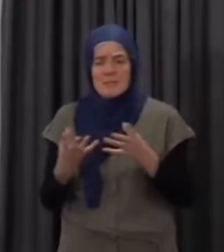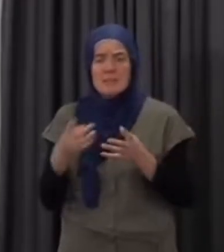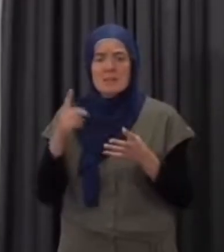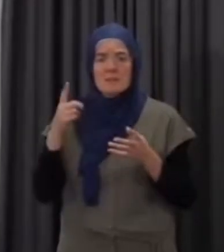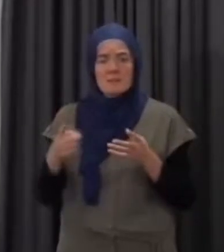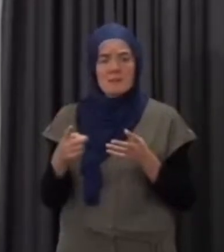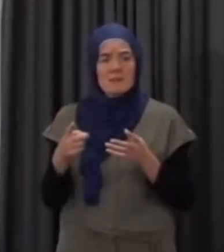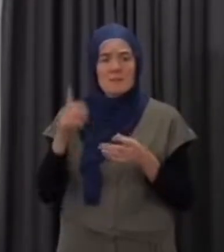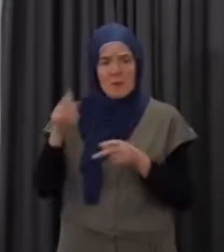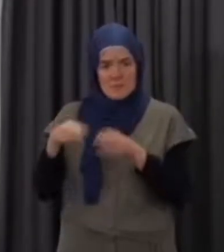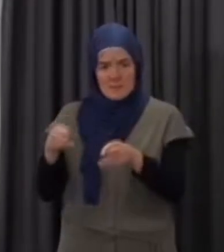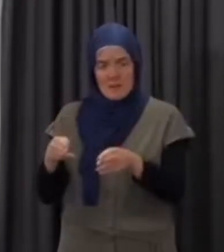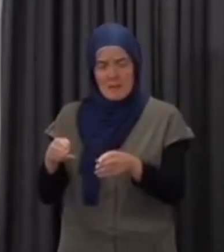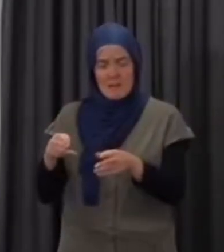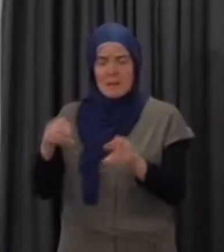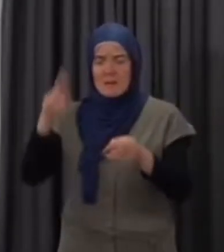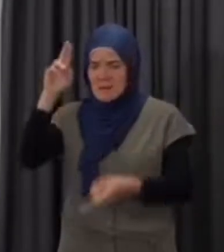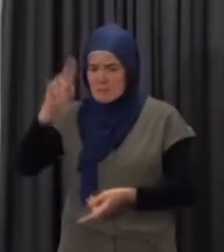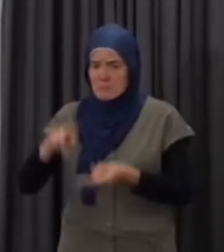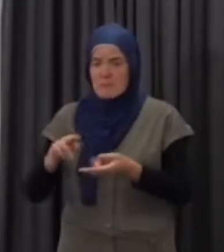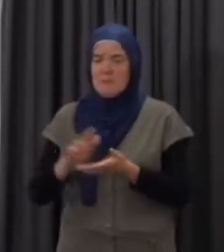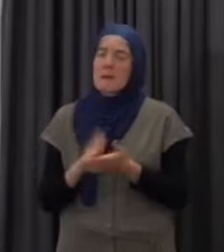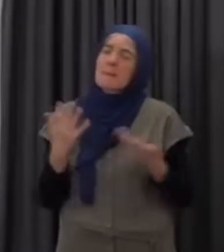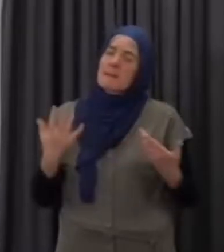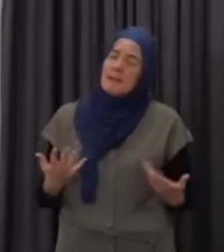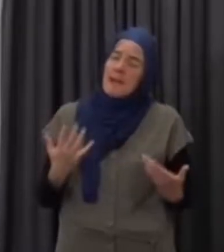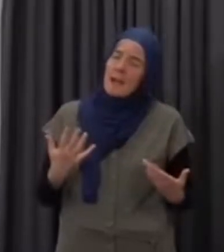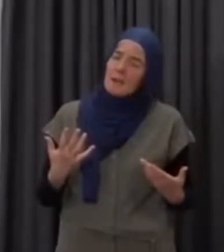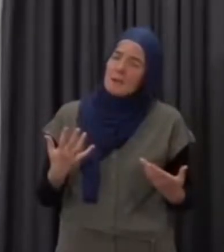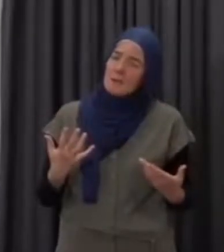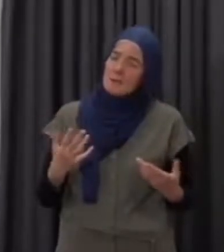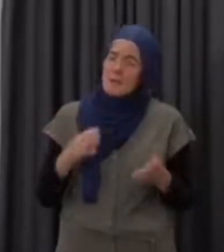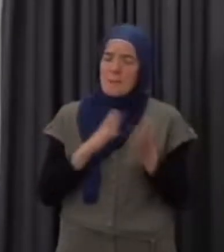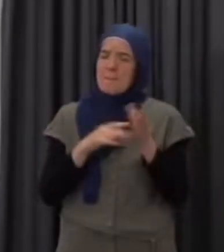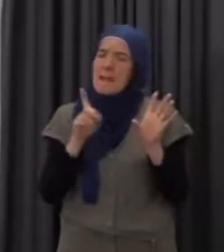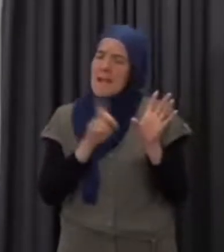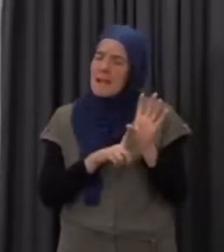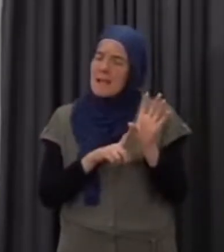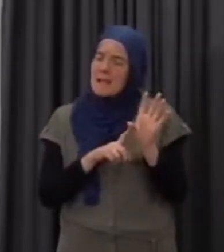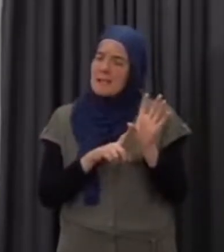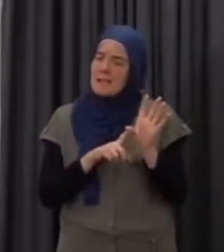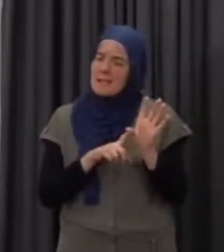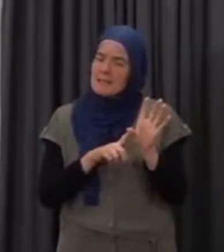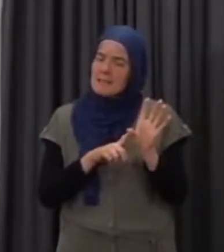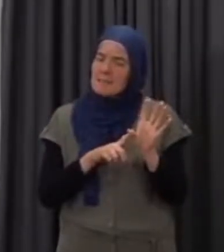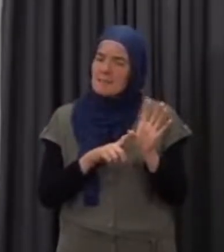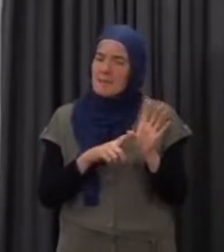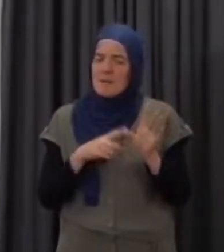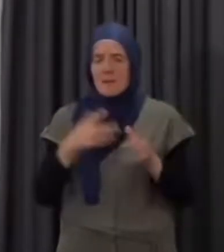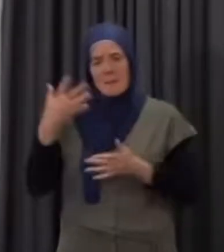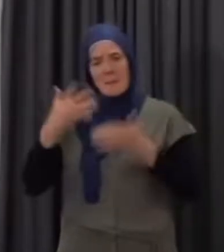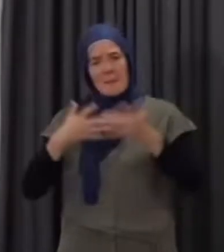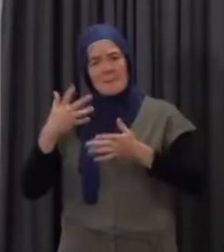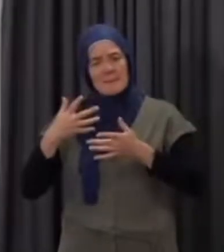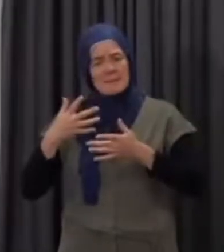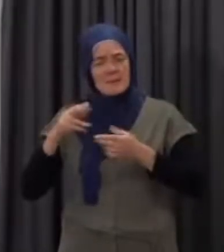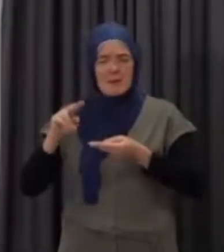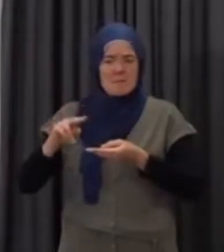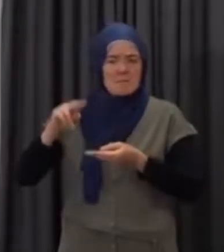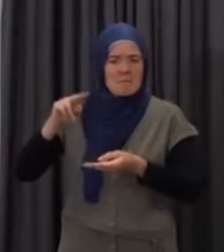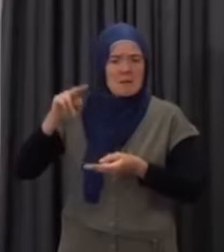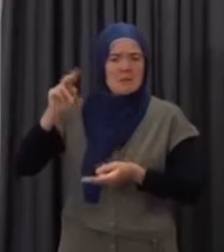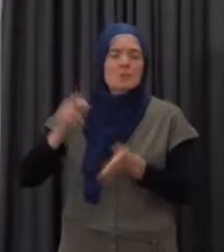period. We are, however, starting to see signs during May of activity returning closer to the usual levels for this time of